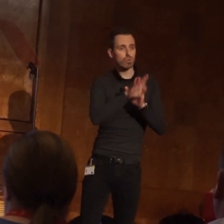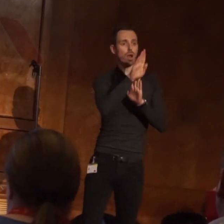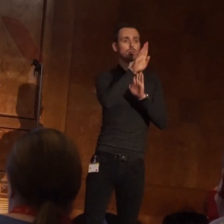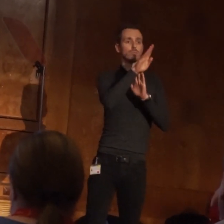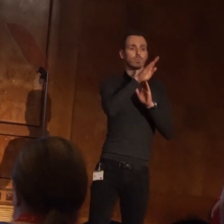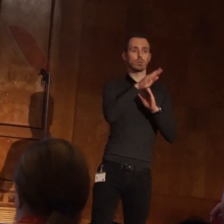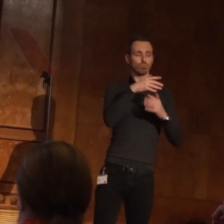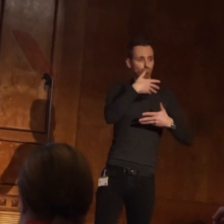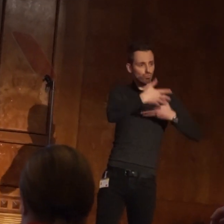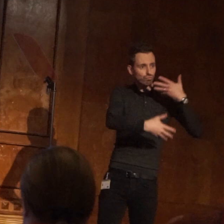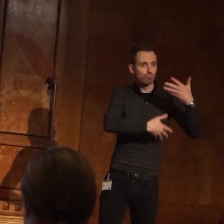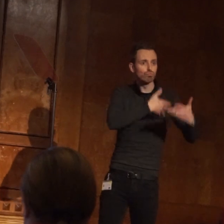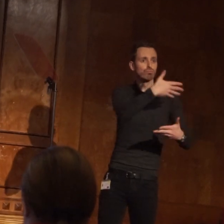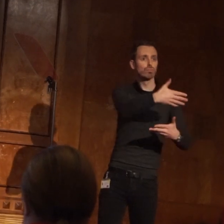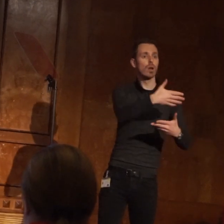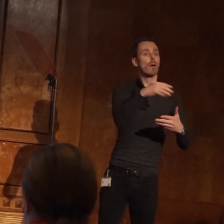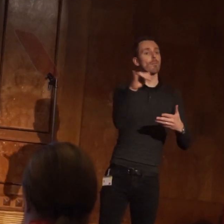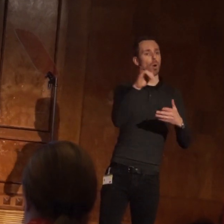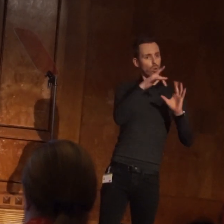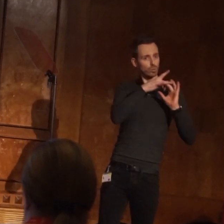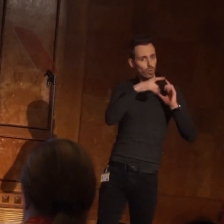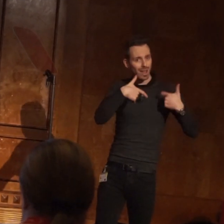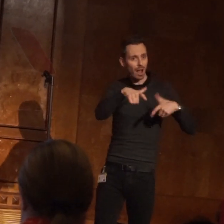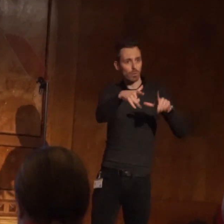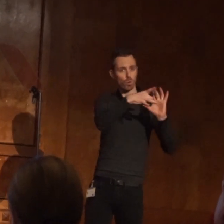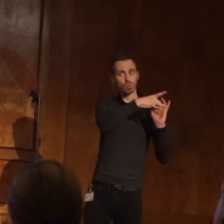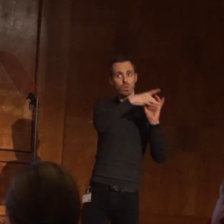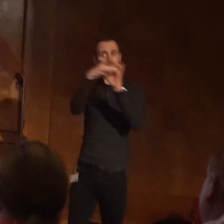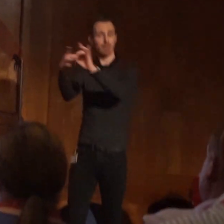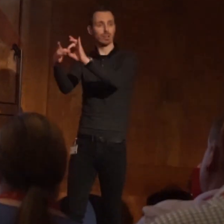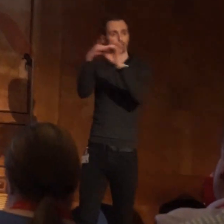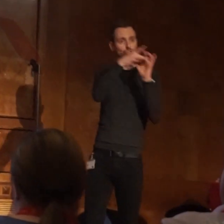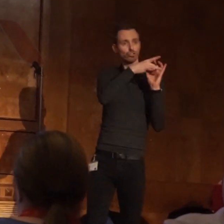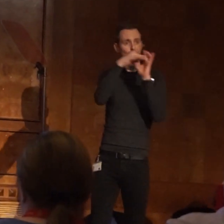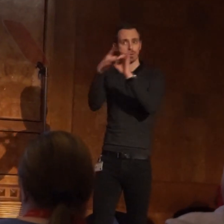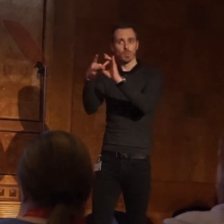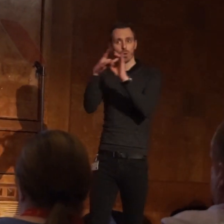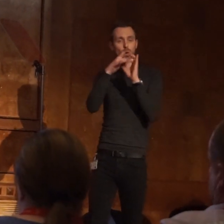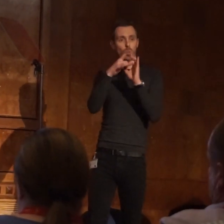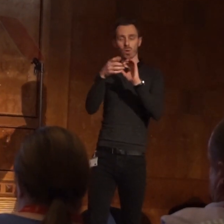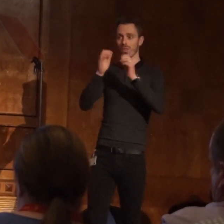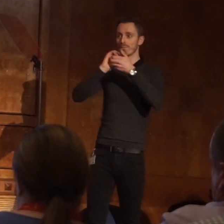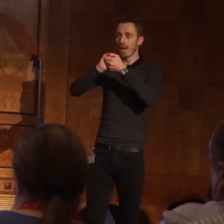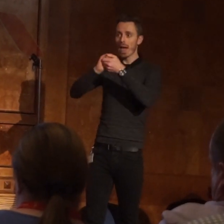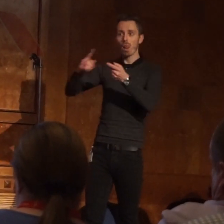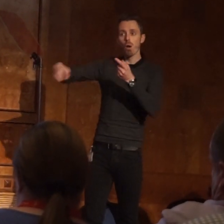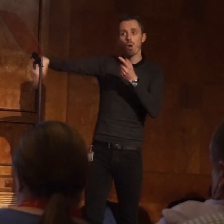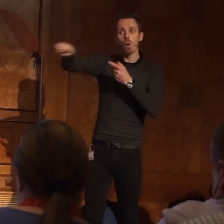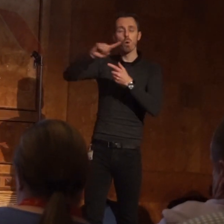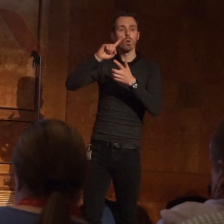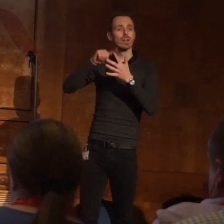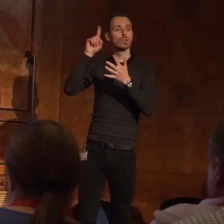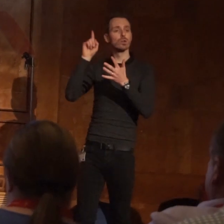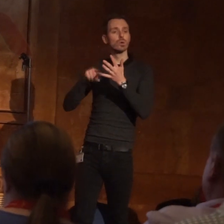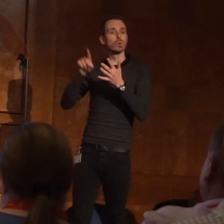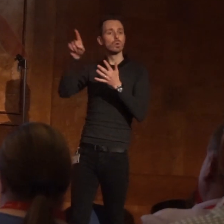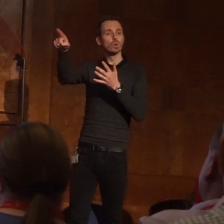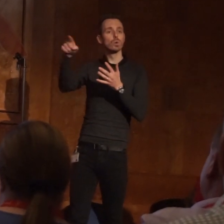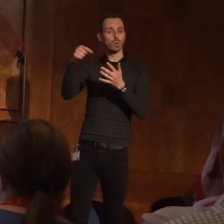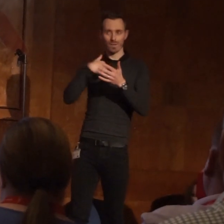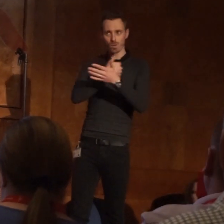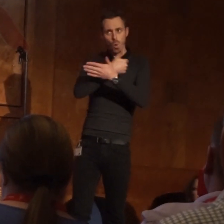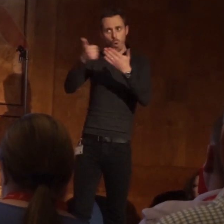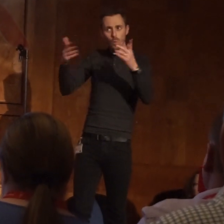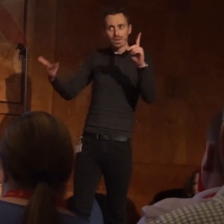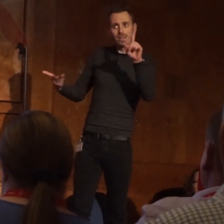cooperative relationship with our fellow Europeans, as I've been doing ever since I became leader of this party. Labour